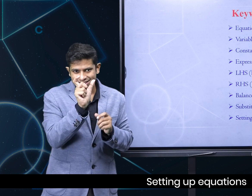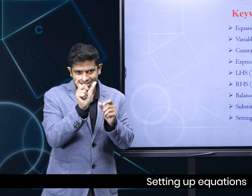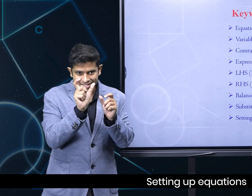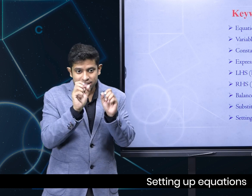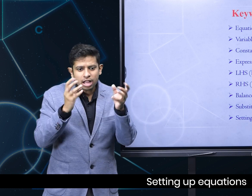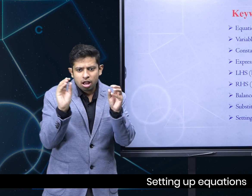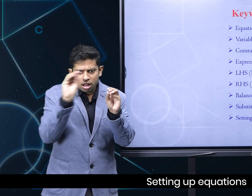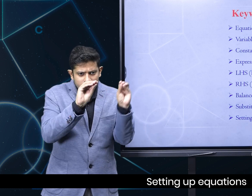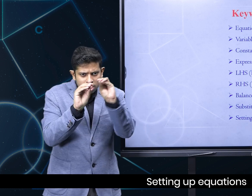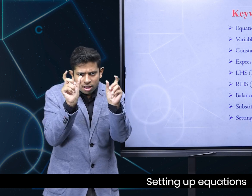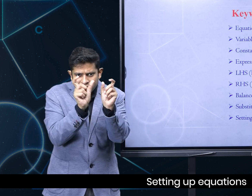setting up equations,